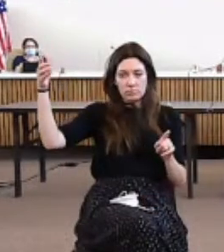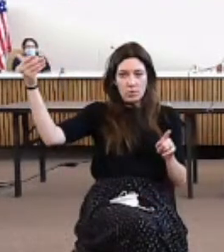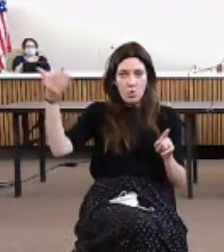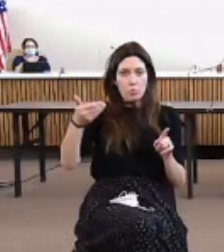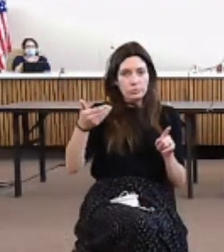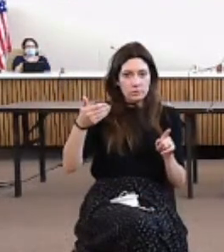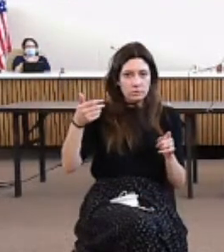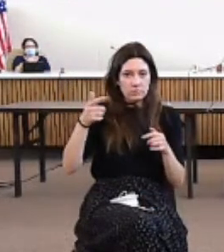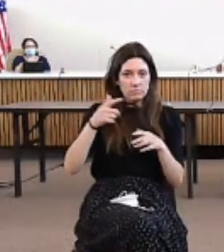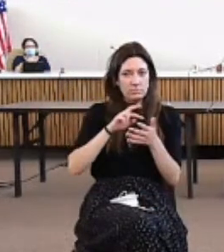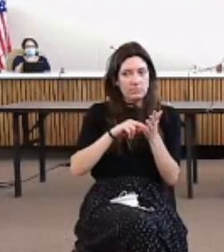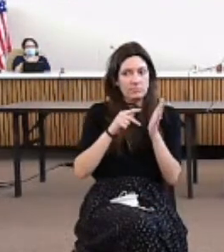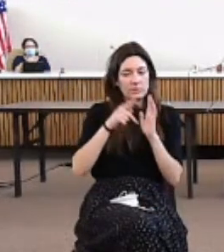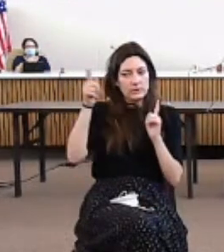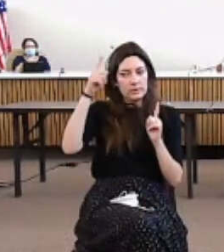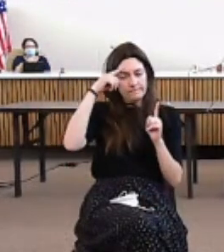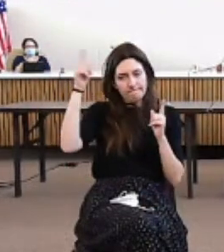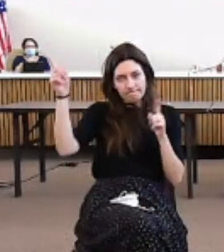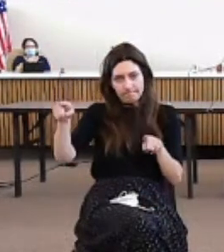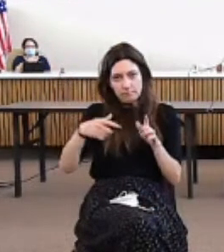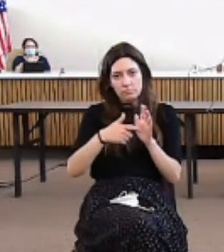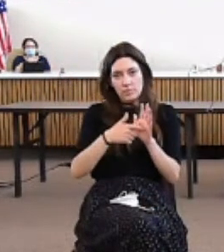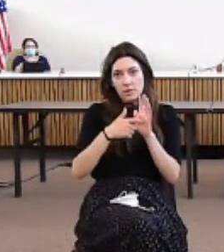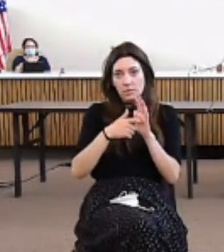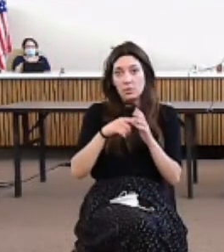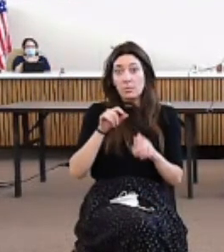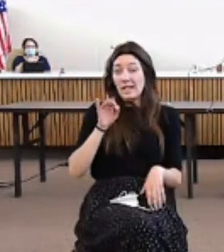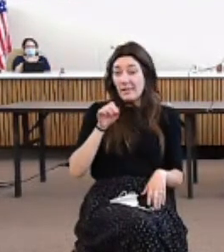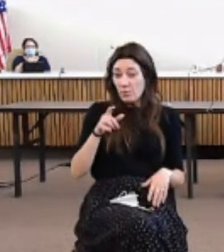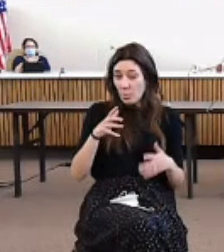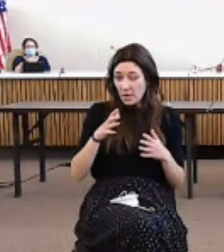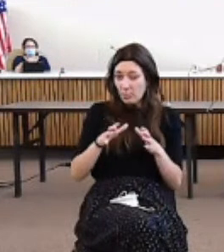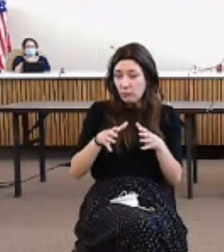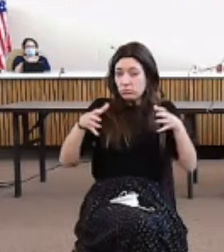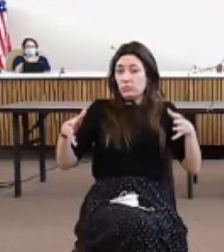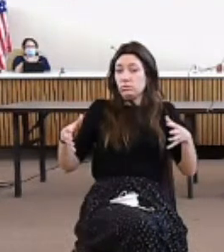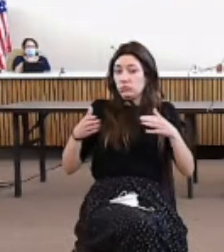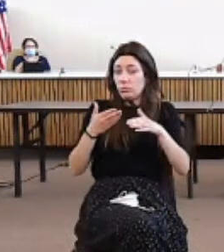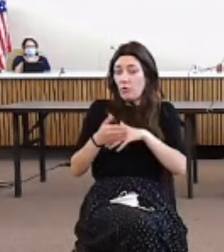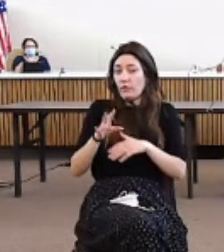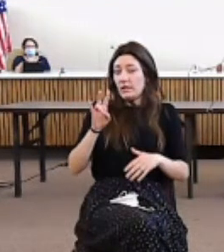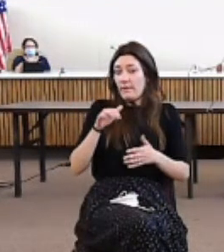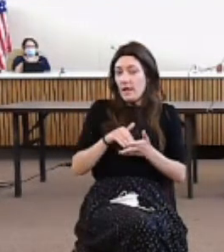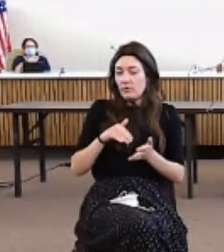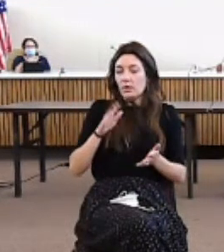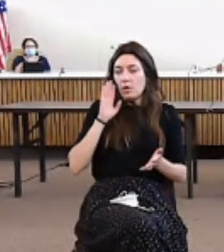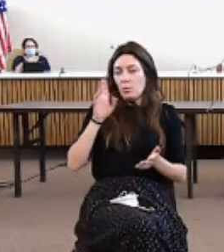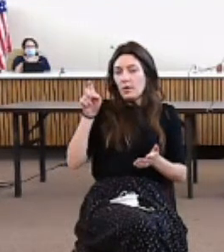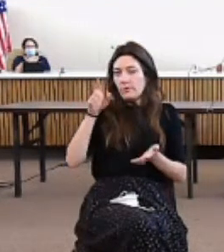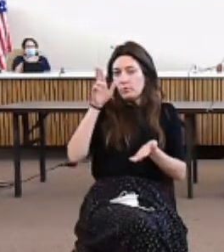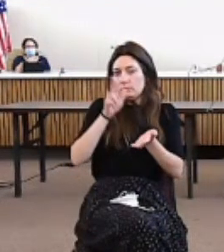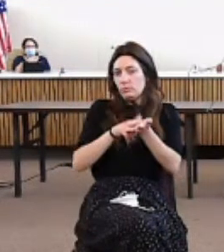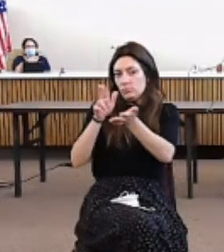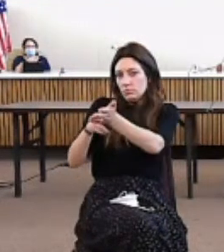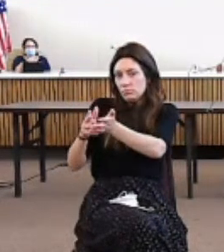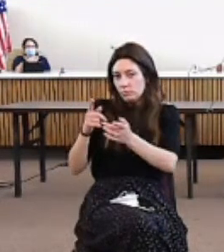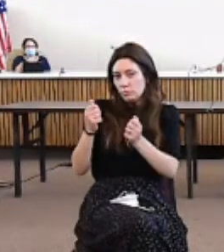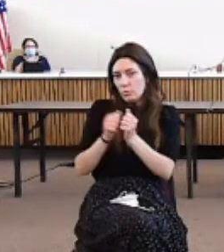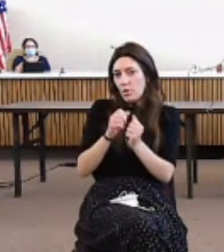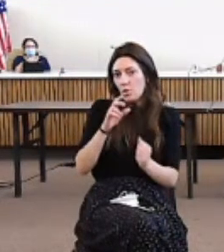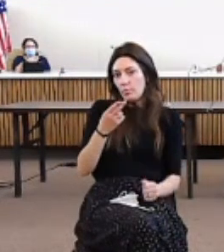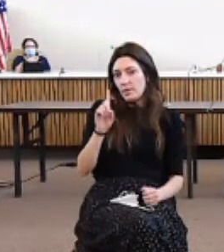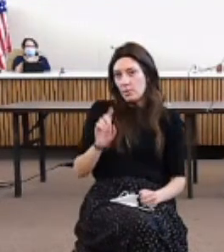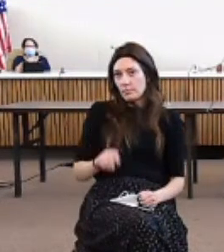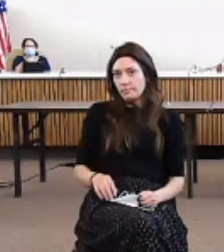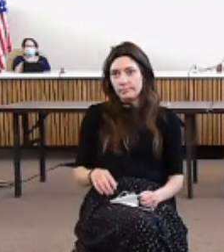plan approved with this building square footage over 7,000 feet, we'll need to see an executed agreement to that effect. Okay,